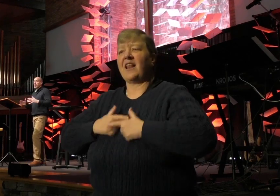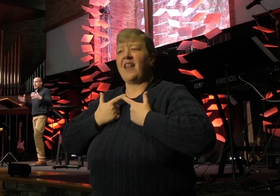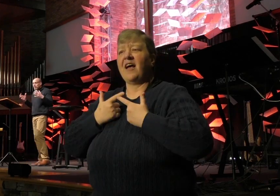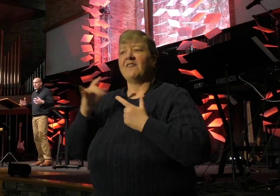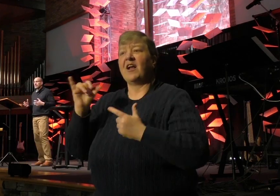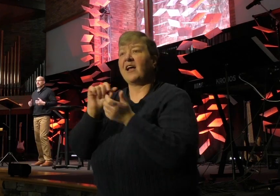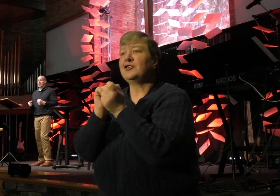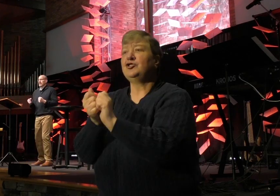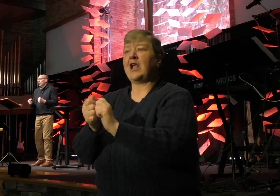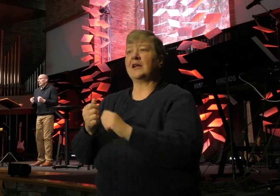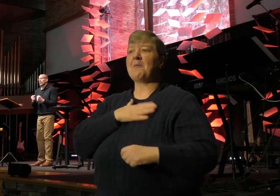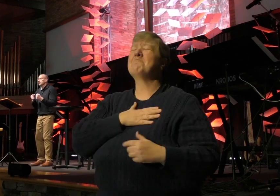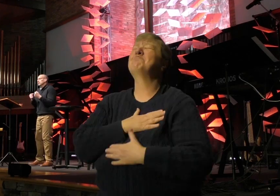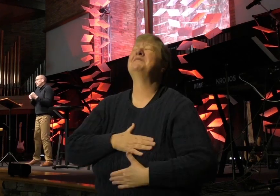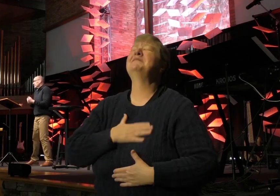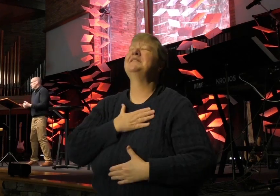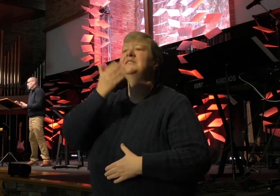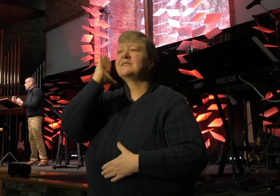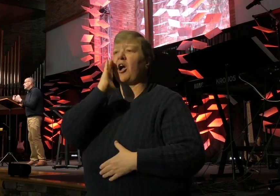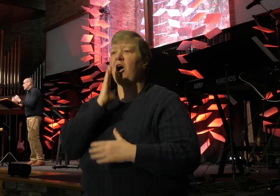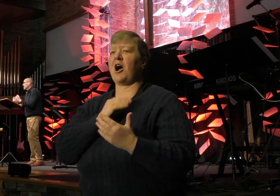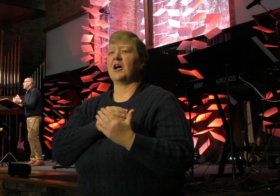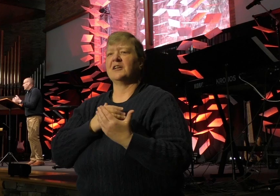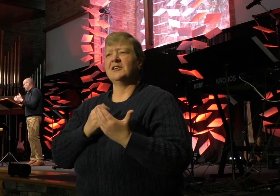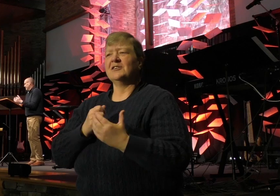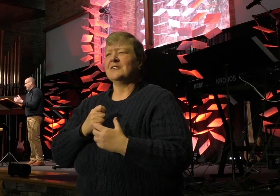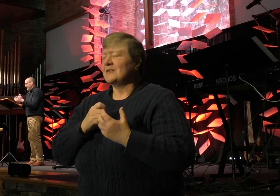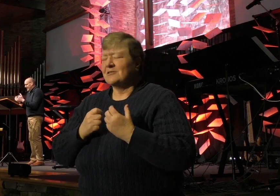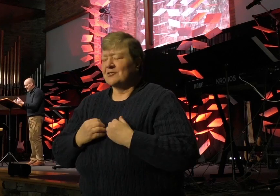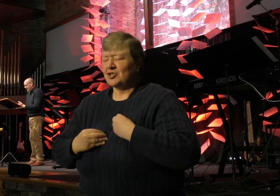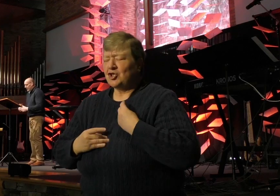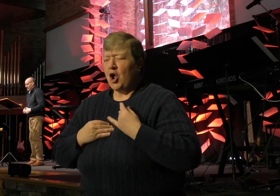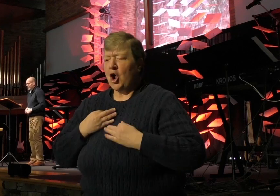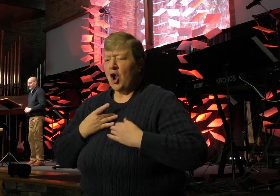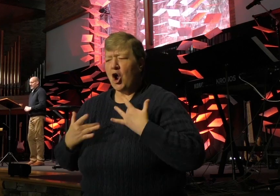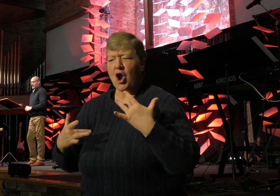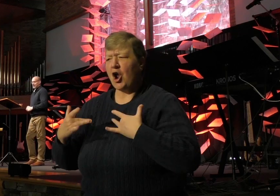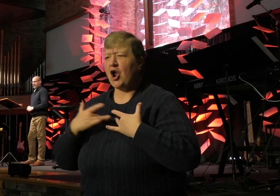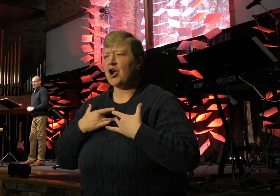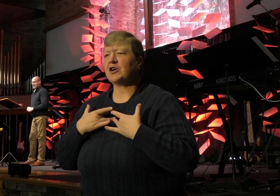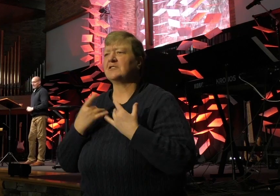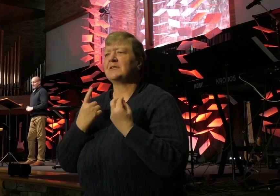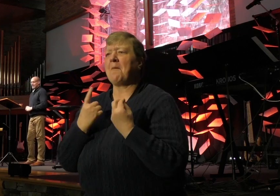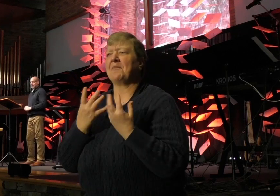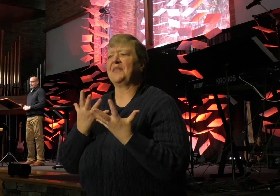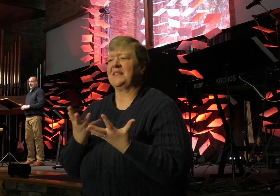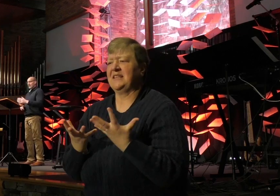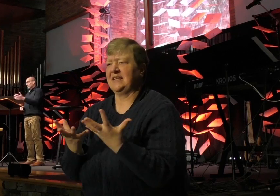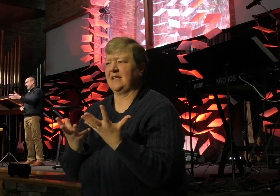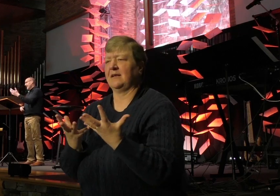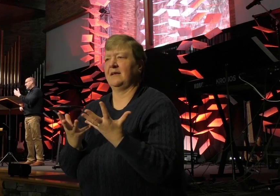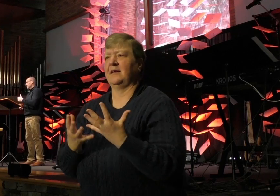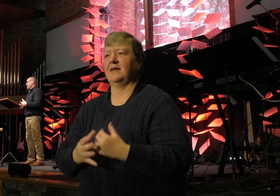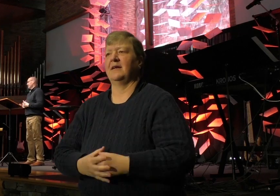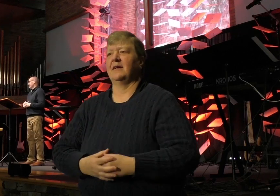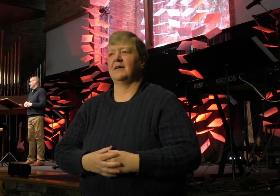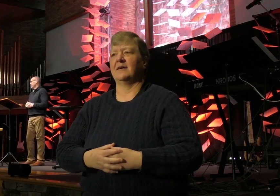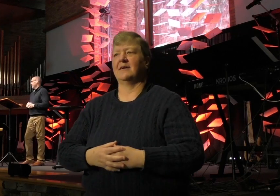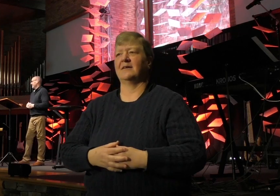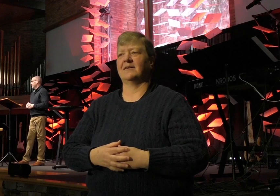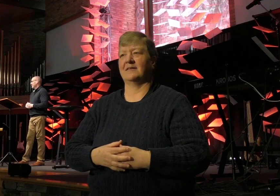mine? Please, God, would you stir something in their heart? And I just want to ask